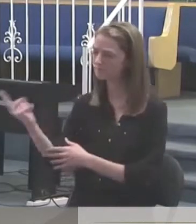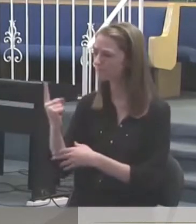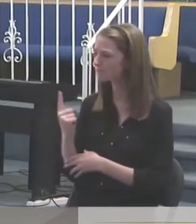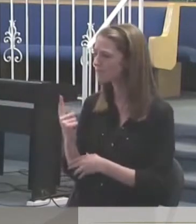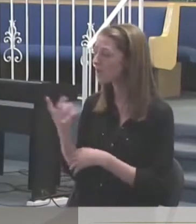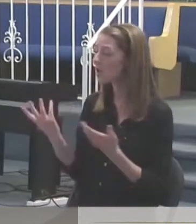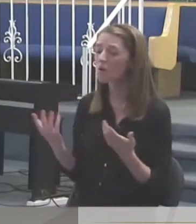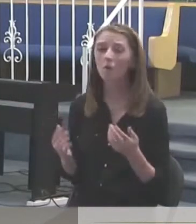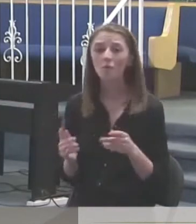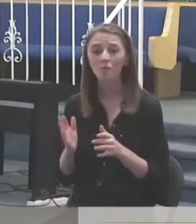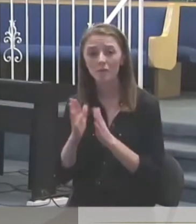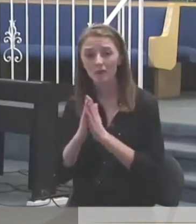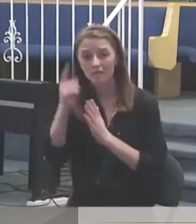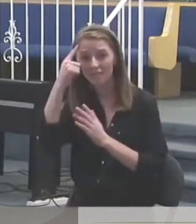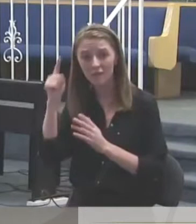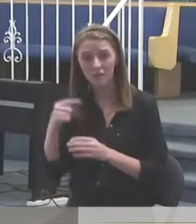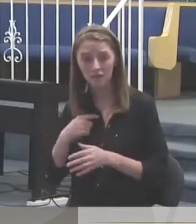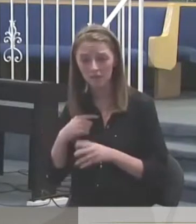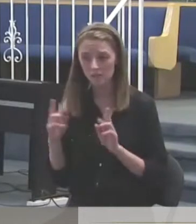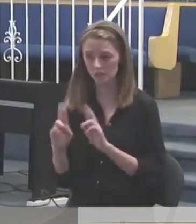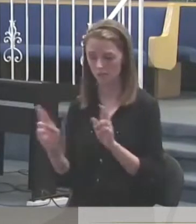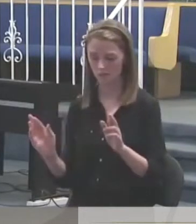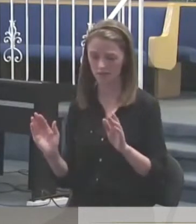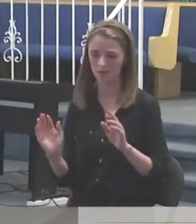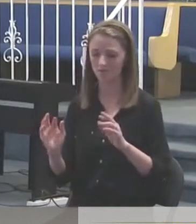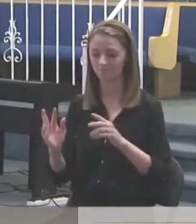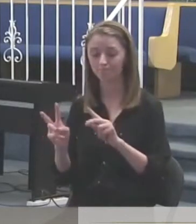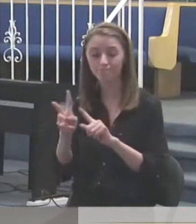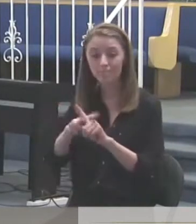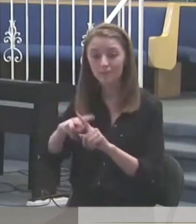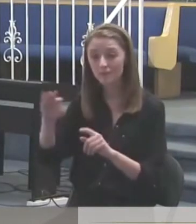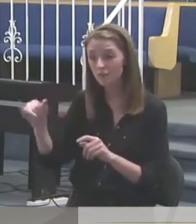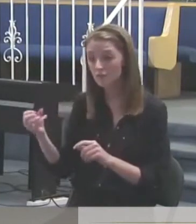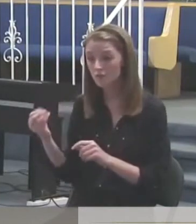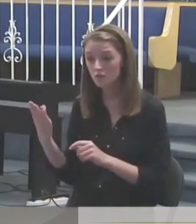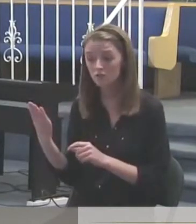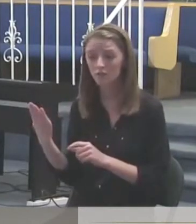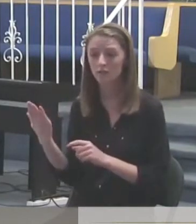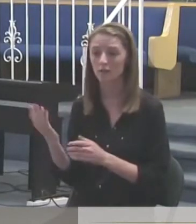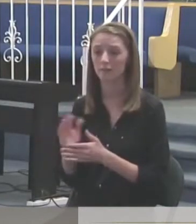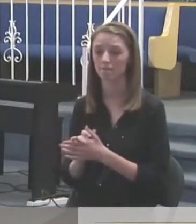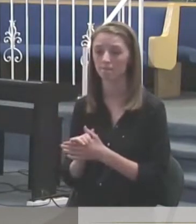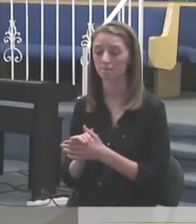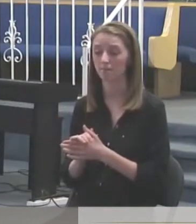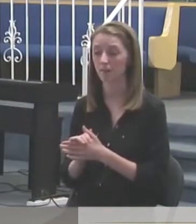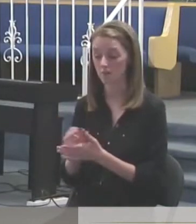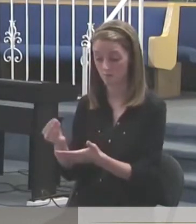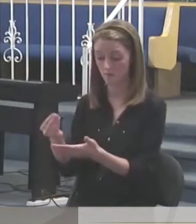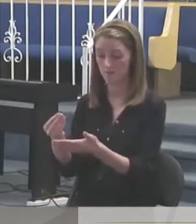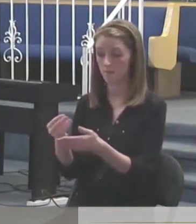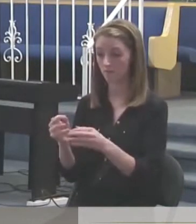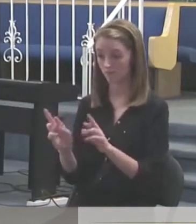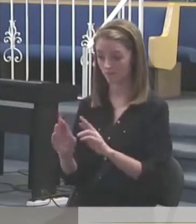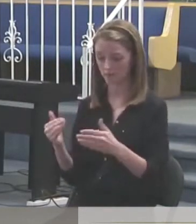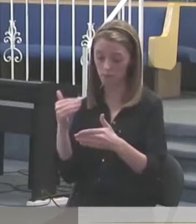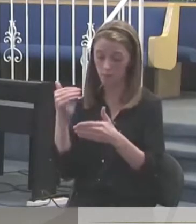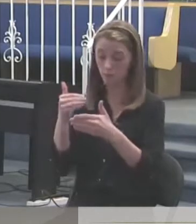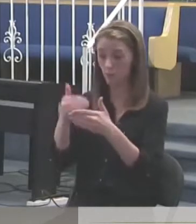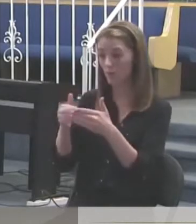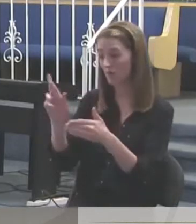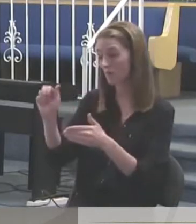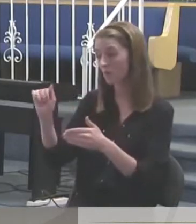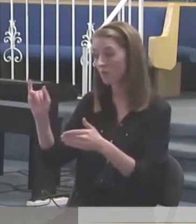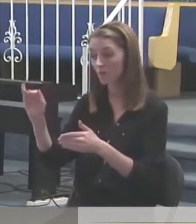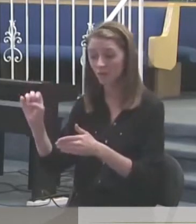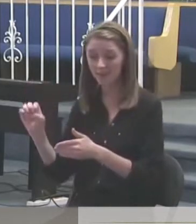ready to apply for a job, or I need you to pray for me because it's raise time, and last year I didn't get a raise, and